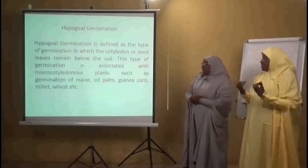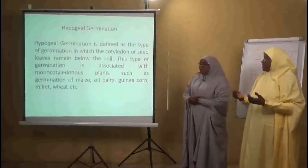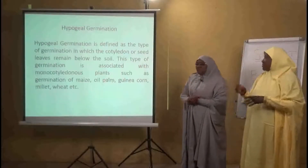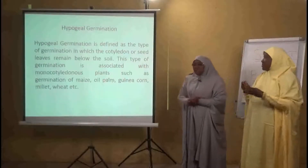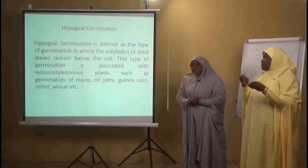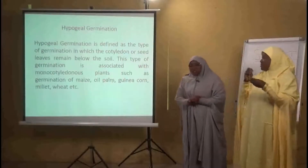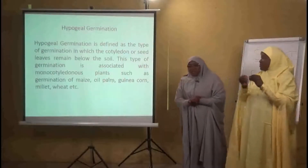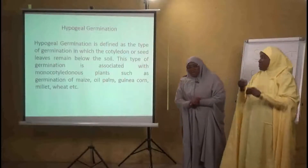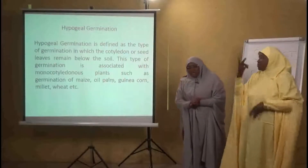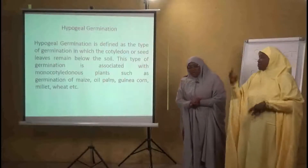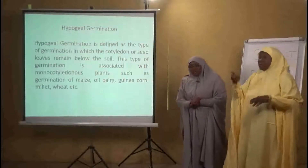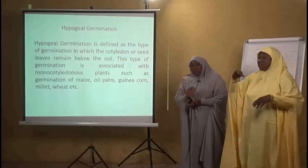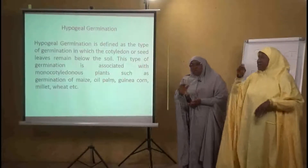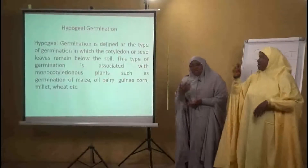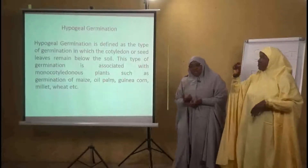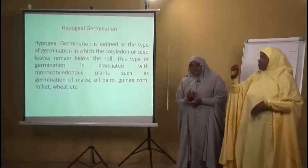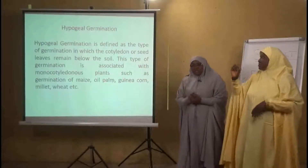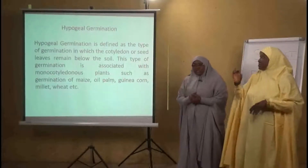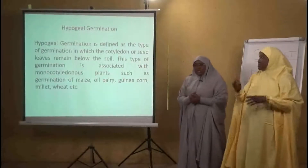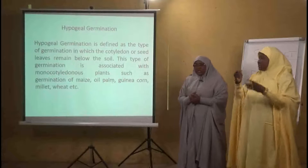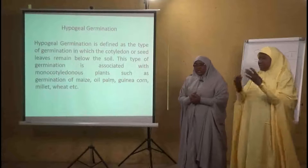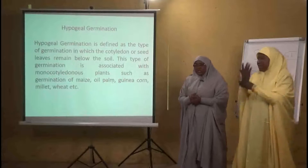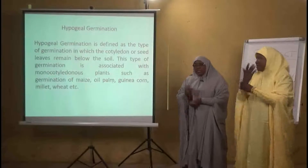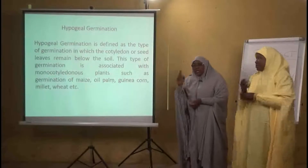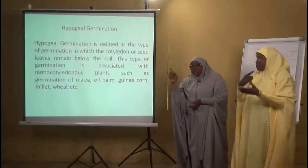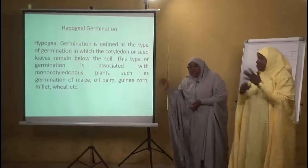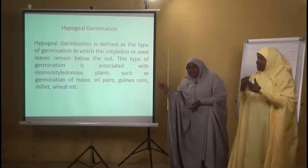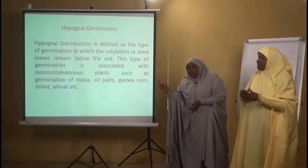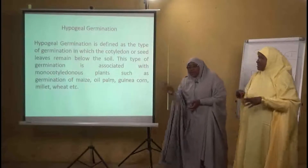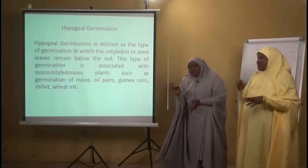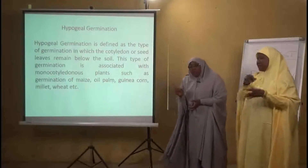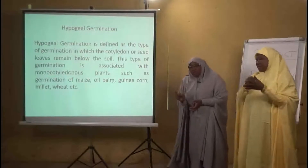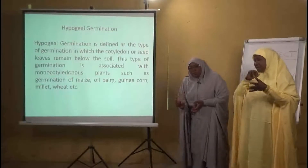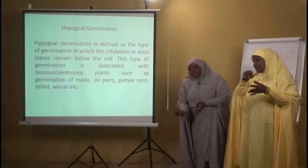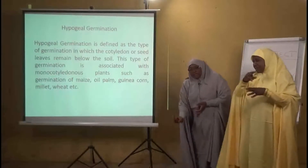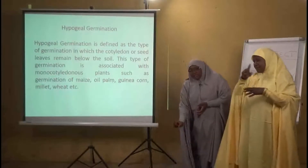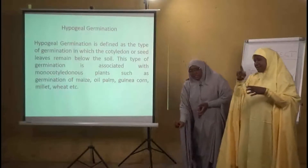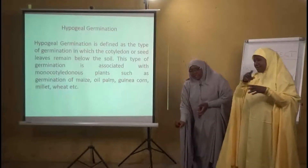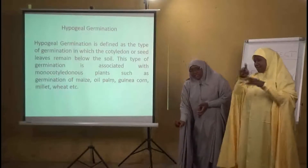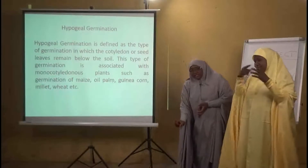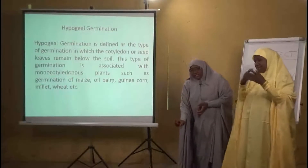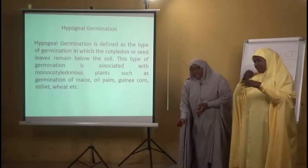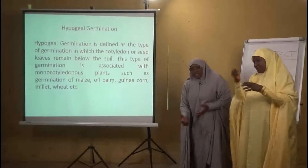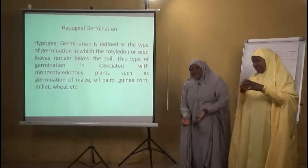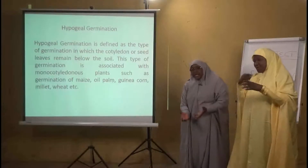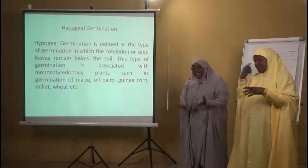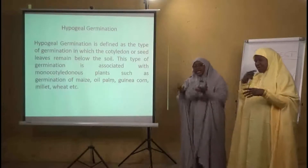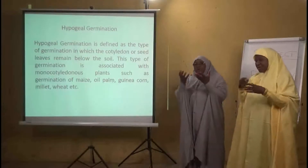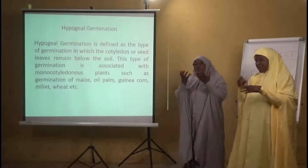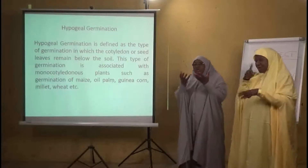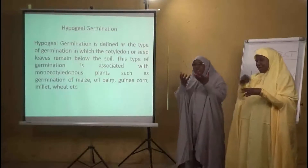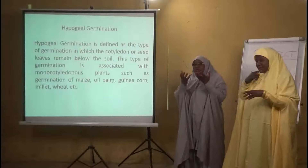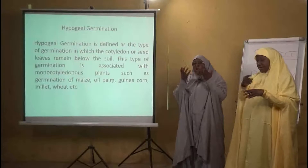at Hypogeal germination. What is Hypogeal germination? In the other hand, we say when you plant the bean seed, it carries